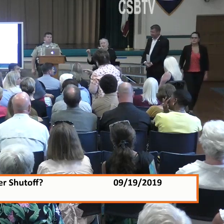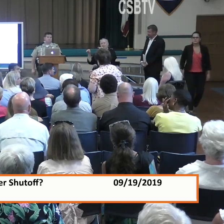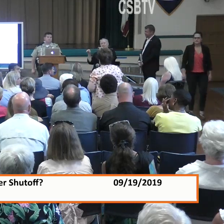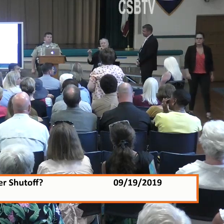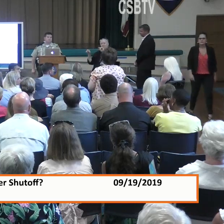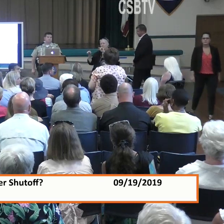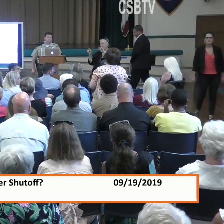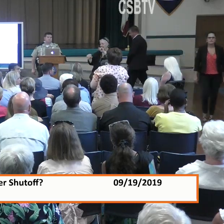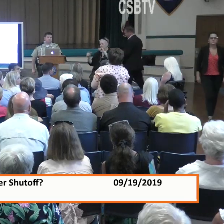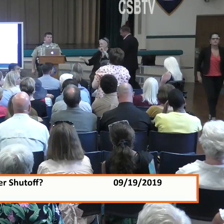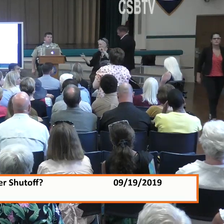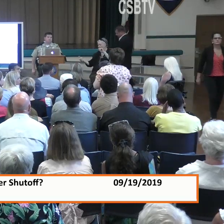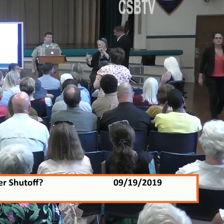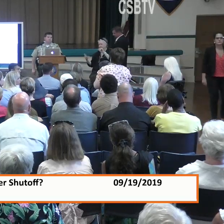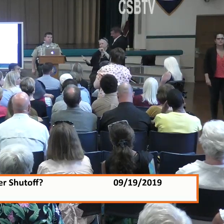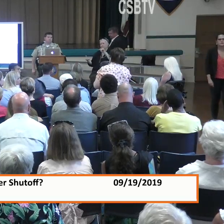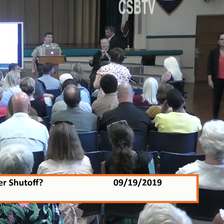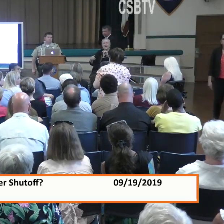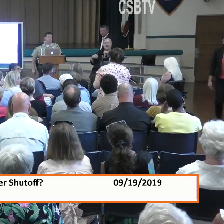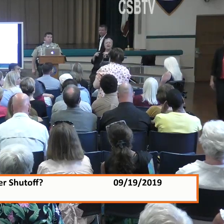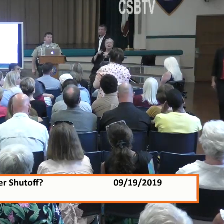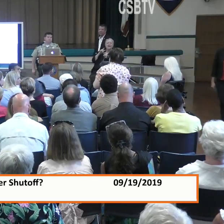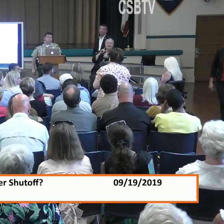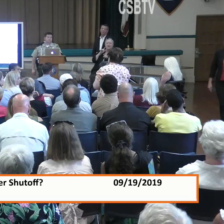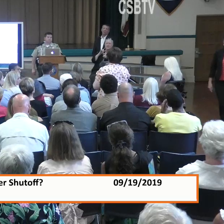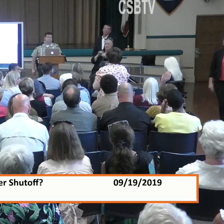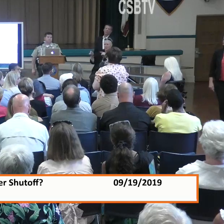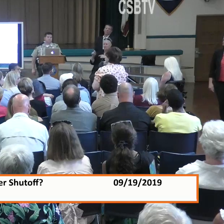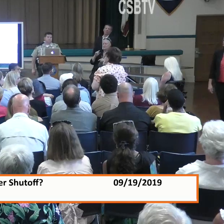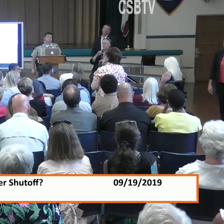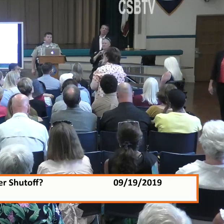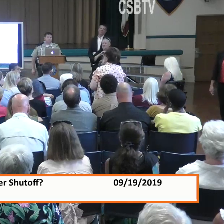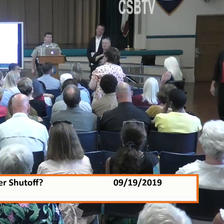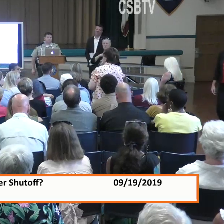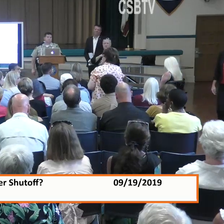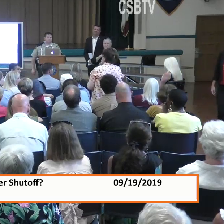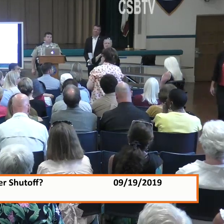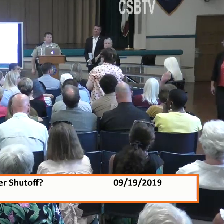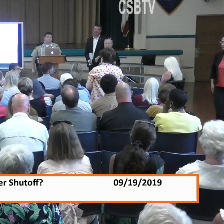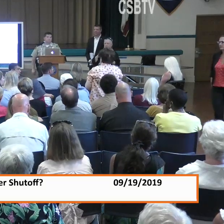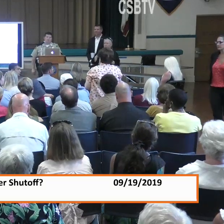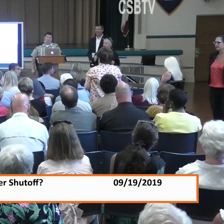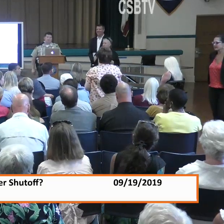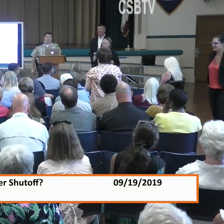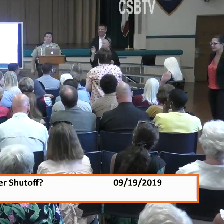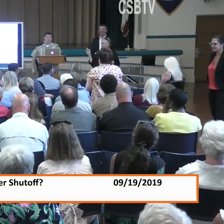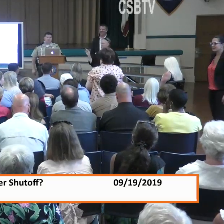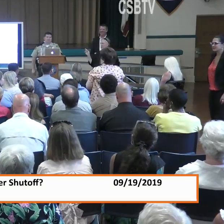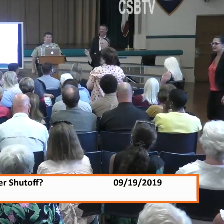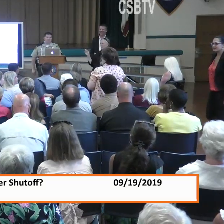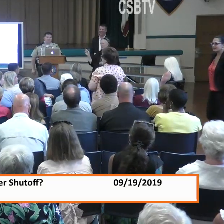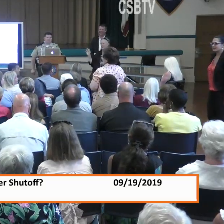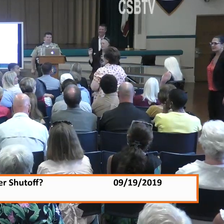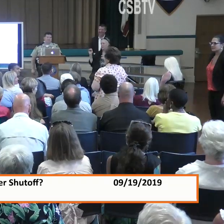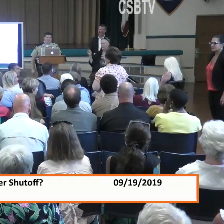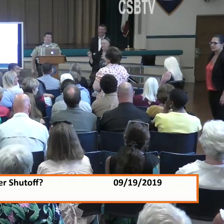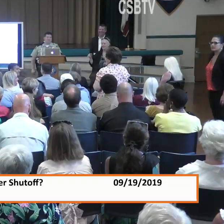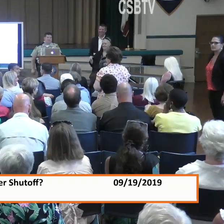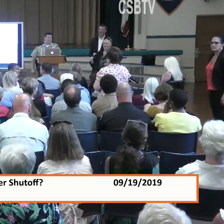had to go. And I called the Sheriff's Department. I don't think I spoke to you, Craig. No.